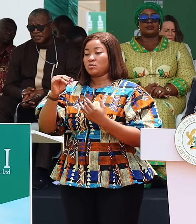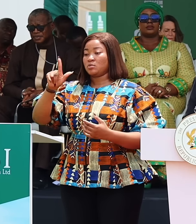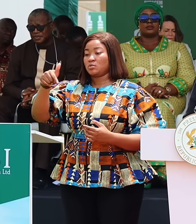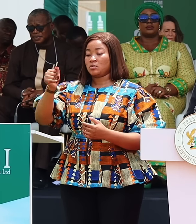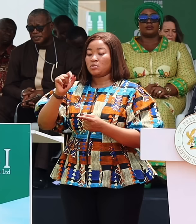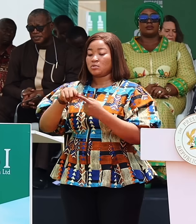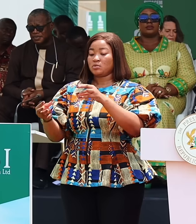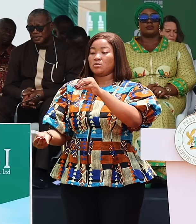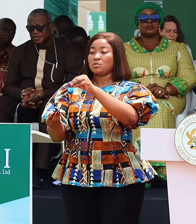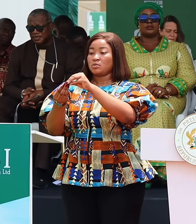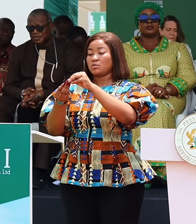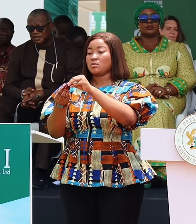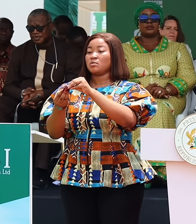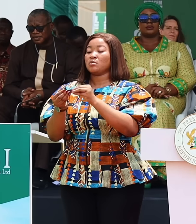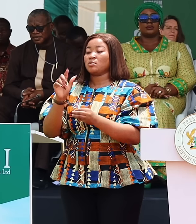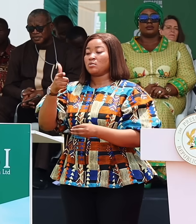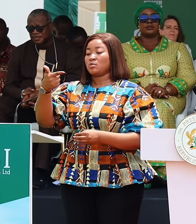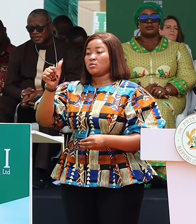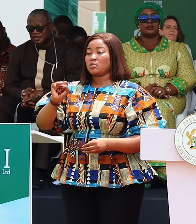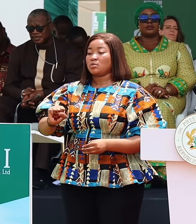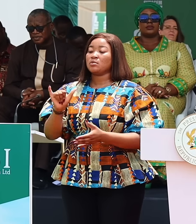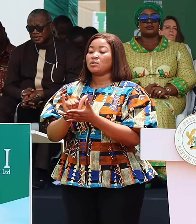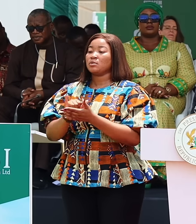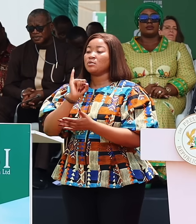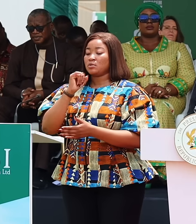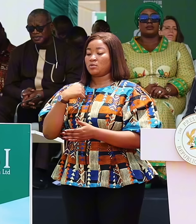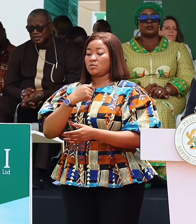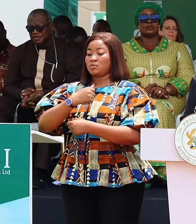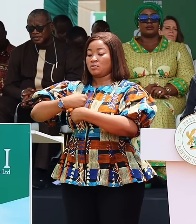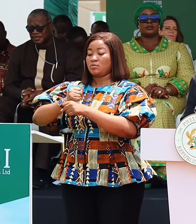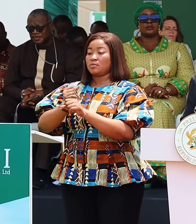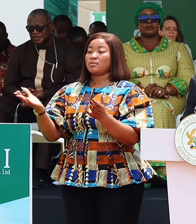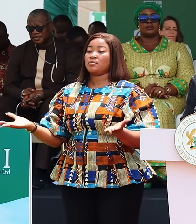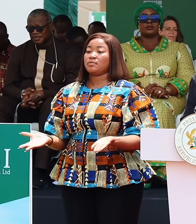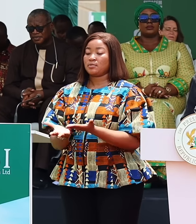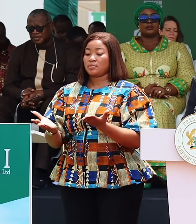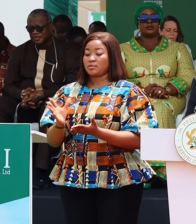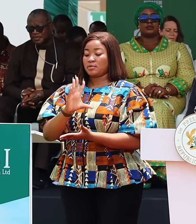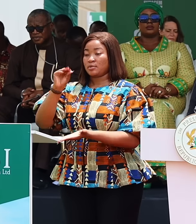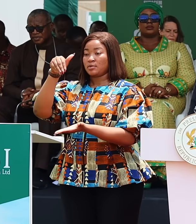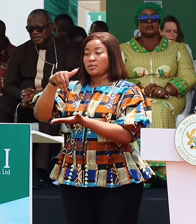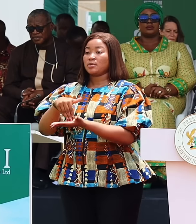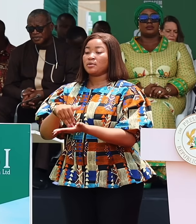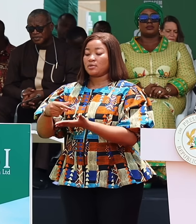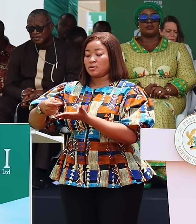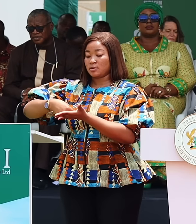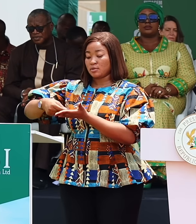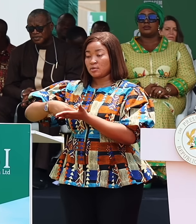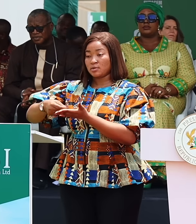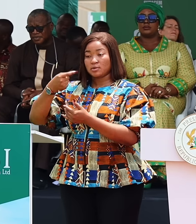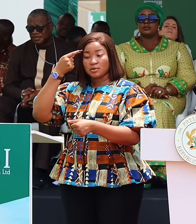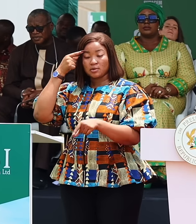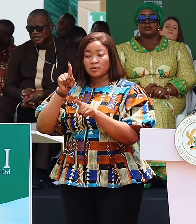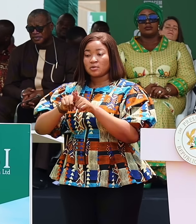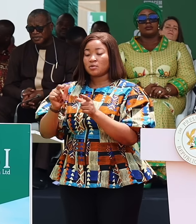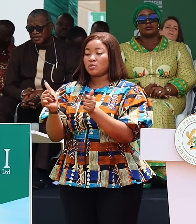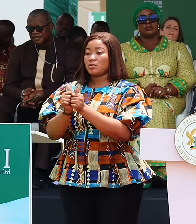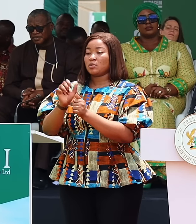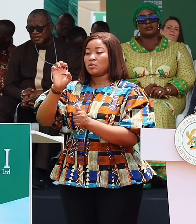to increase the volumes of gas that we are able to produce. We've also signed an MOU